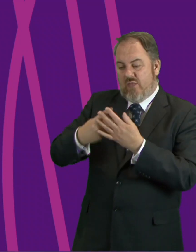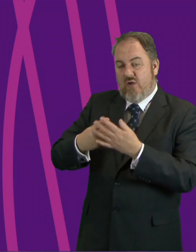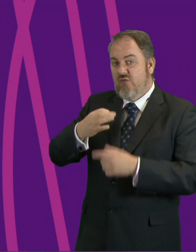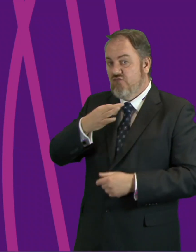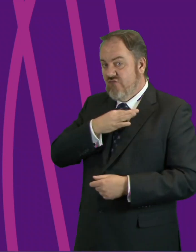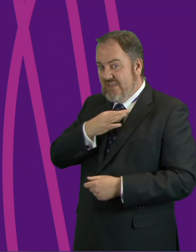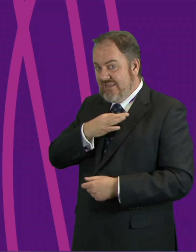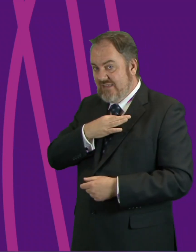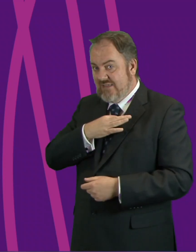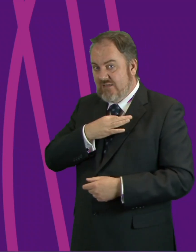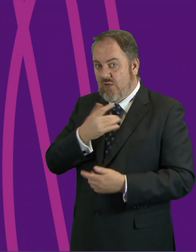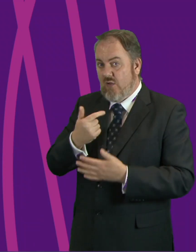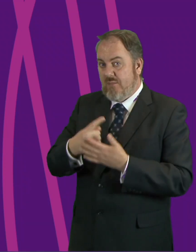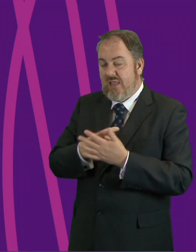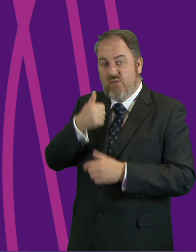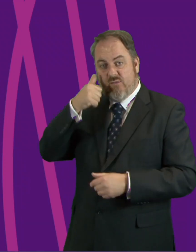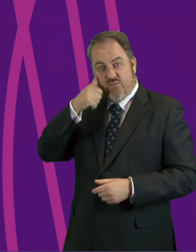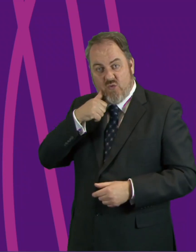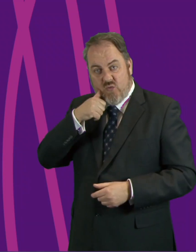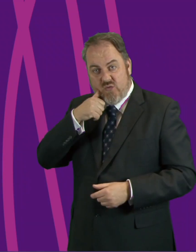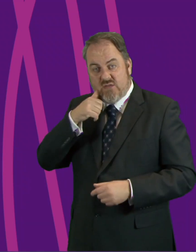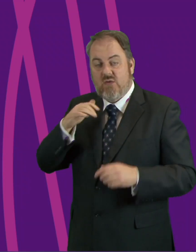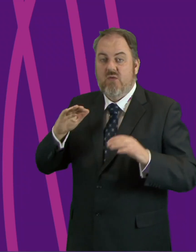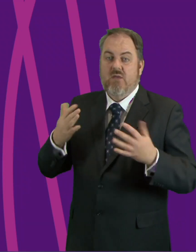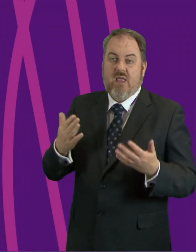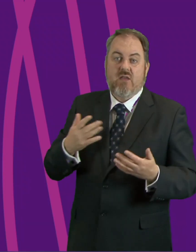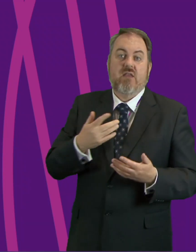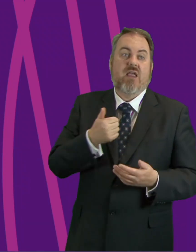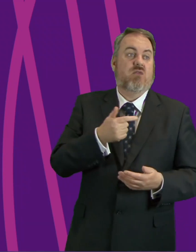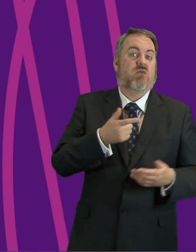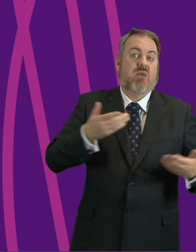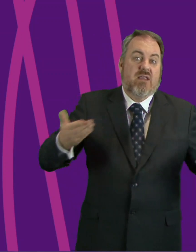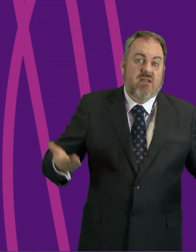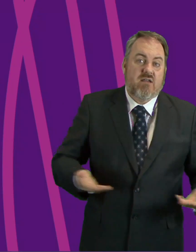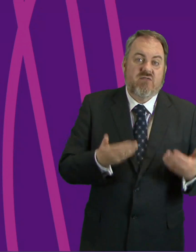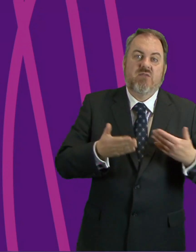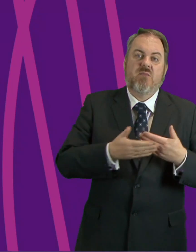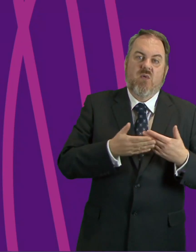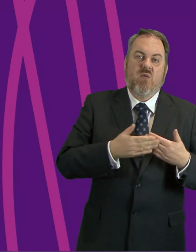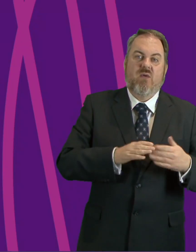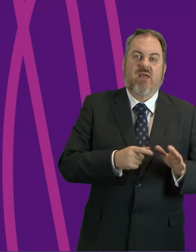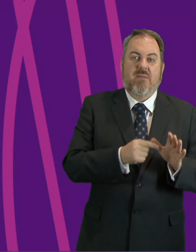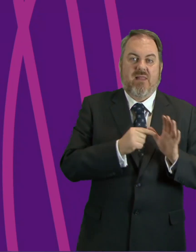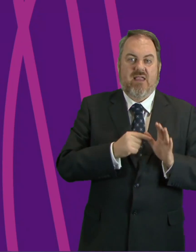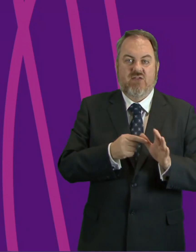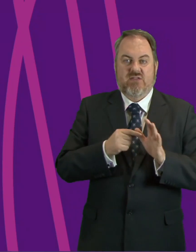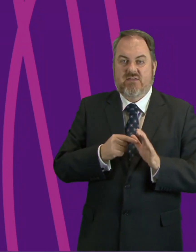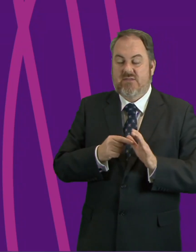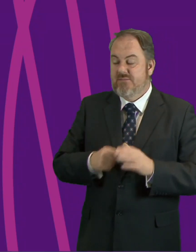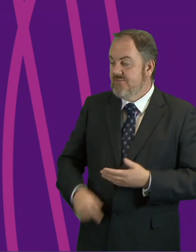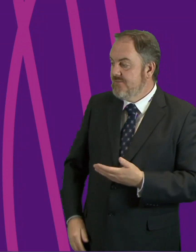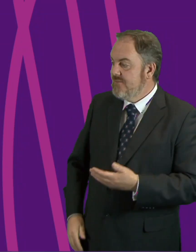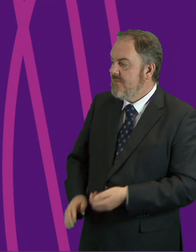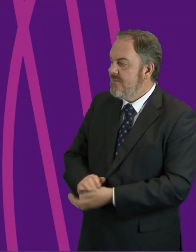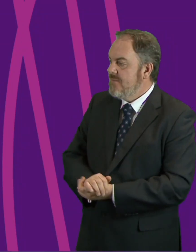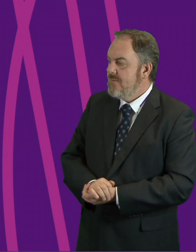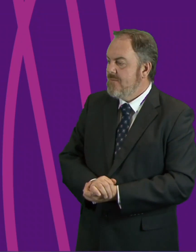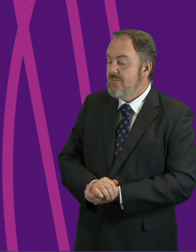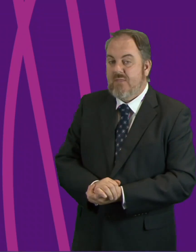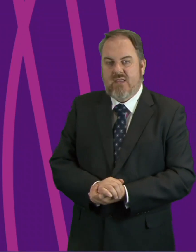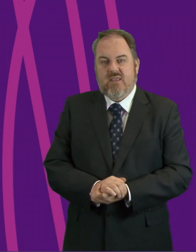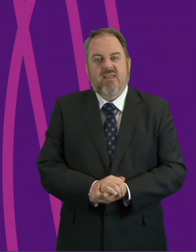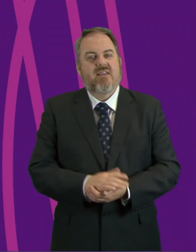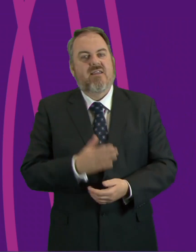member once we've had a chance to look at in more detail at that particular issue. And Claire Baker to be followed by Willie Coffey. Thank you,